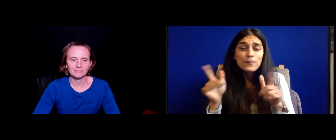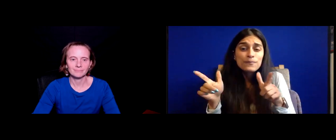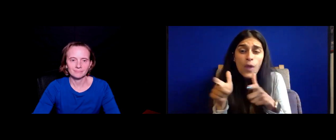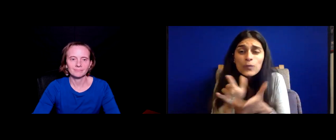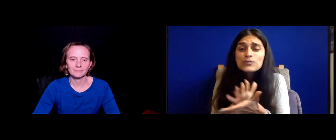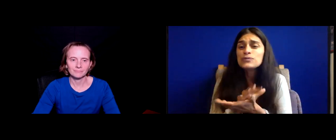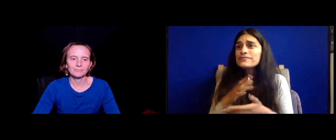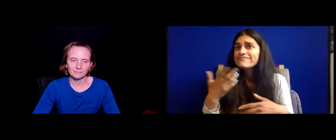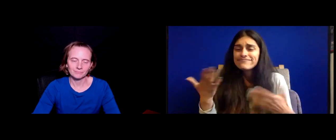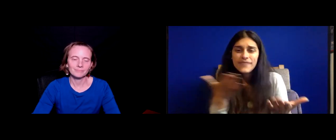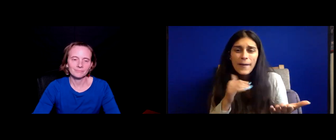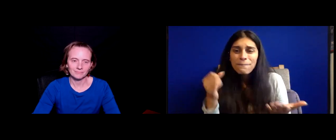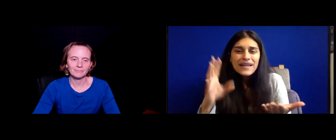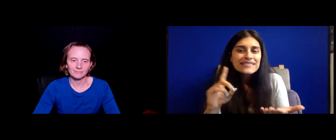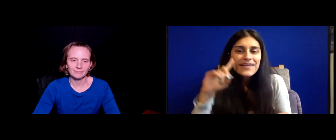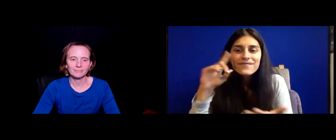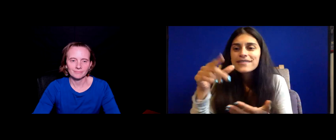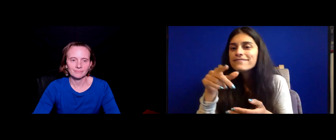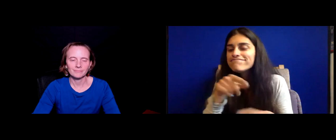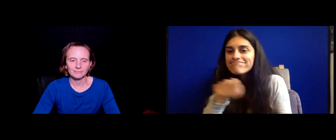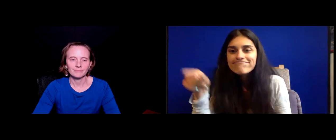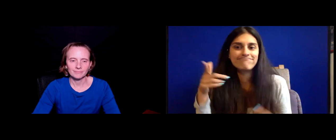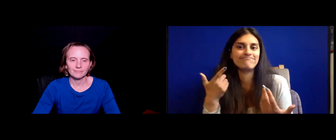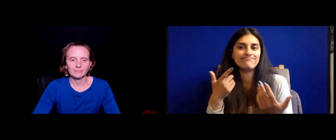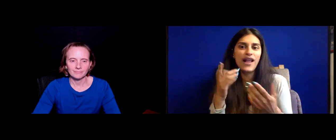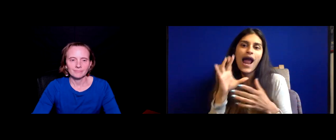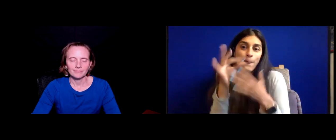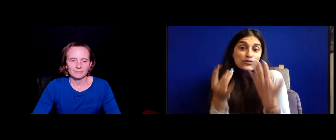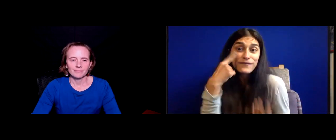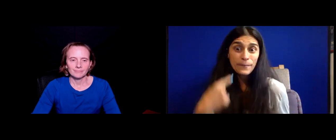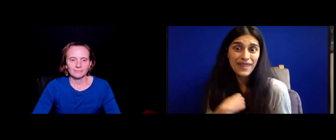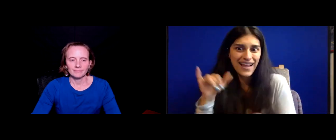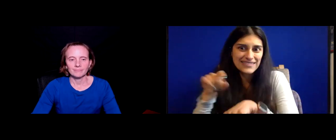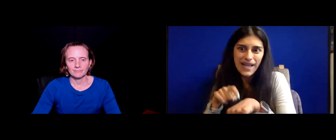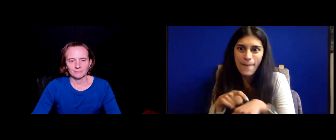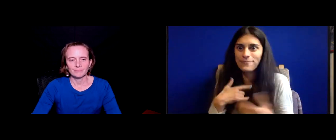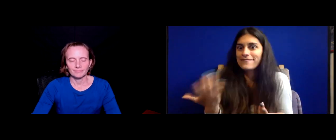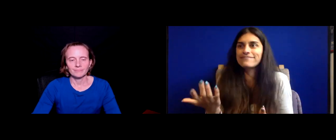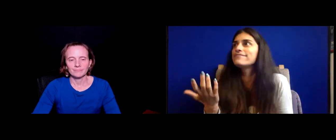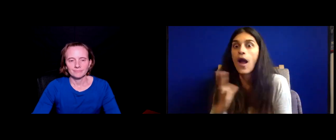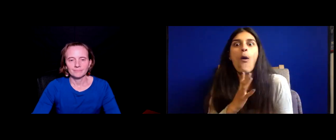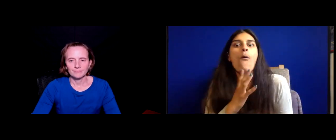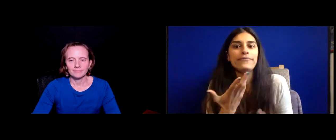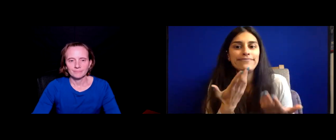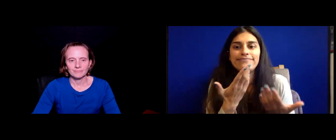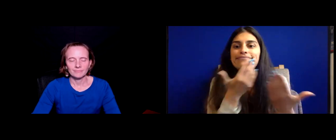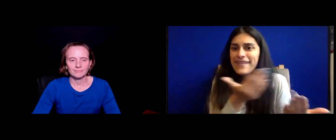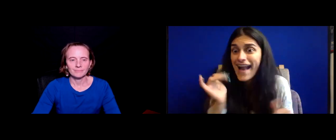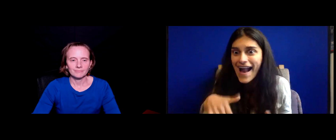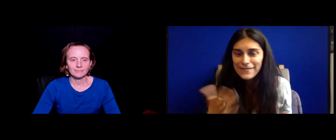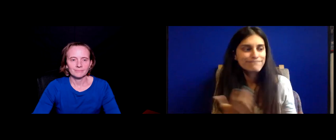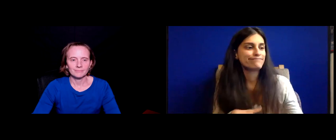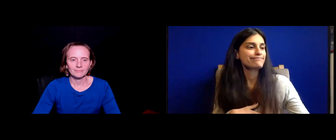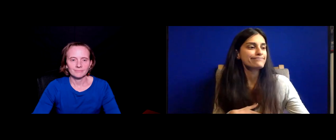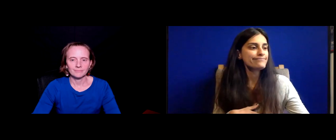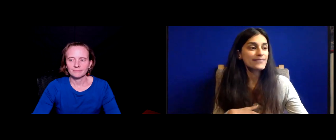having many options of who to date in this small rural area, and within the deaf community as well, there wasn't many options at that time.